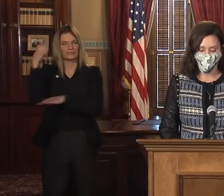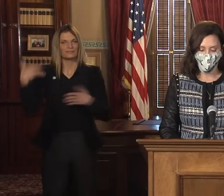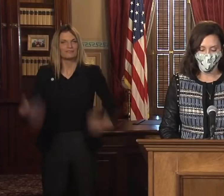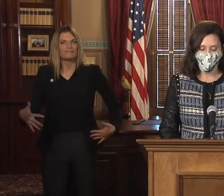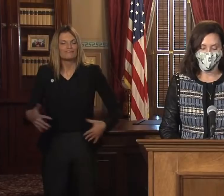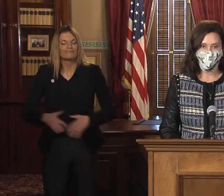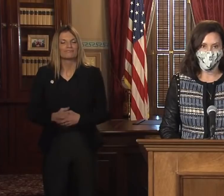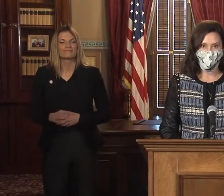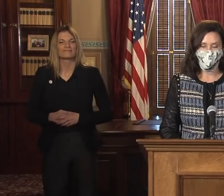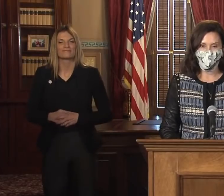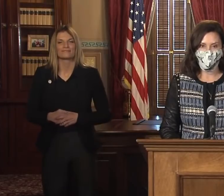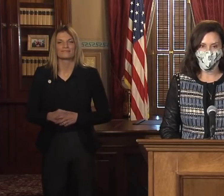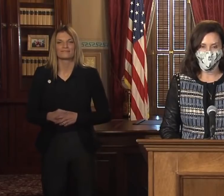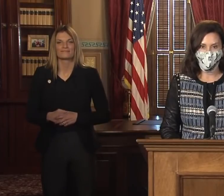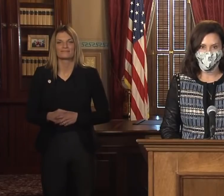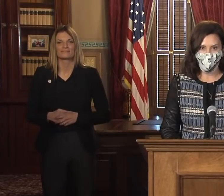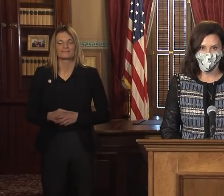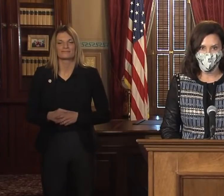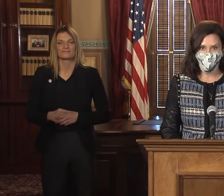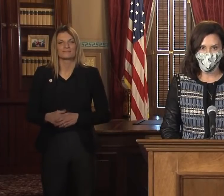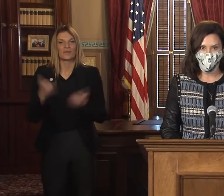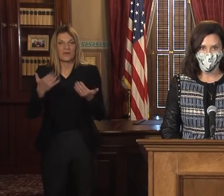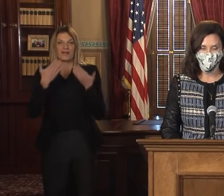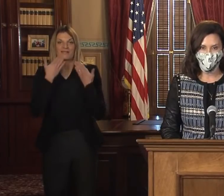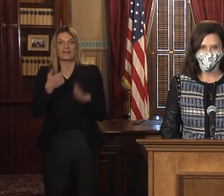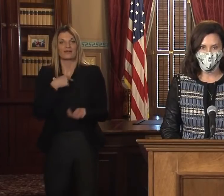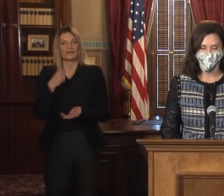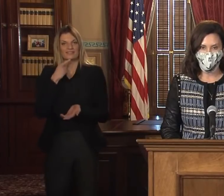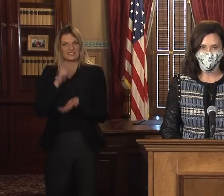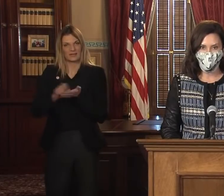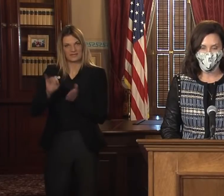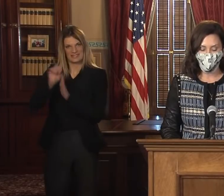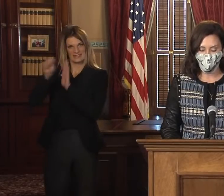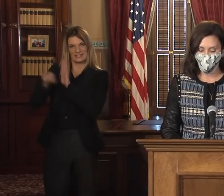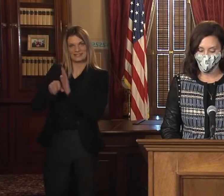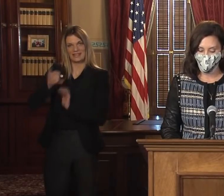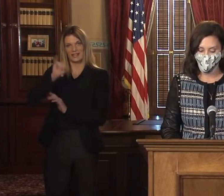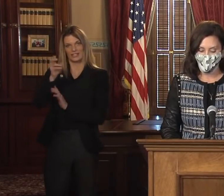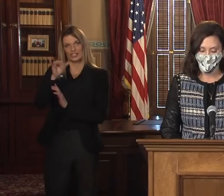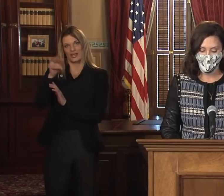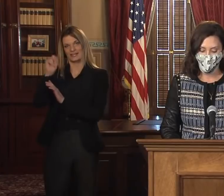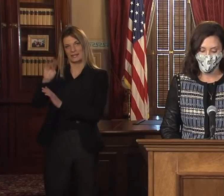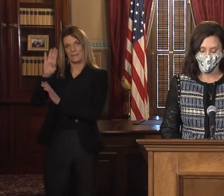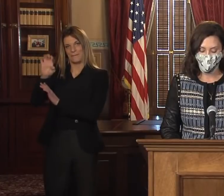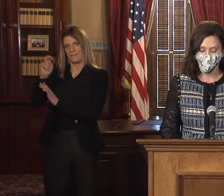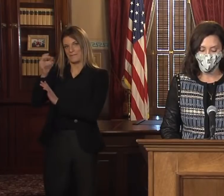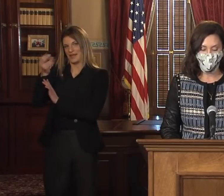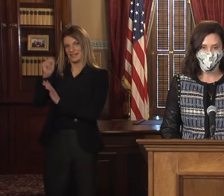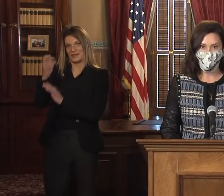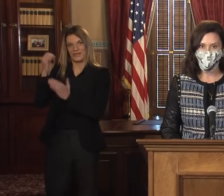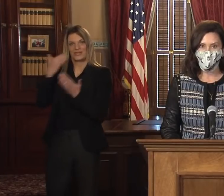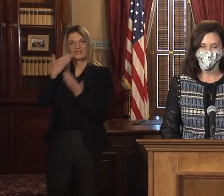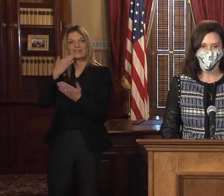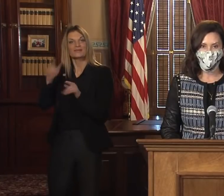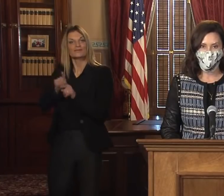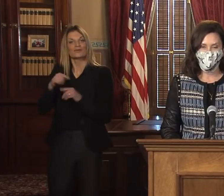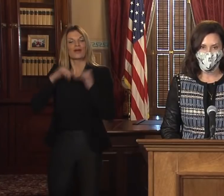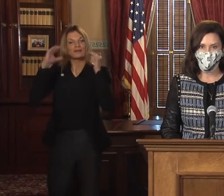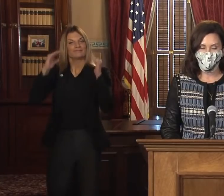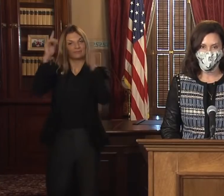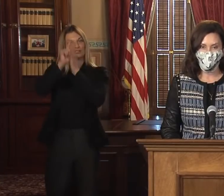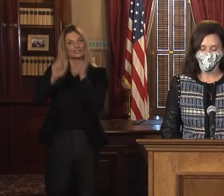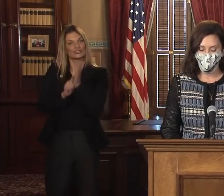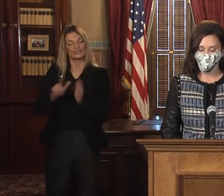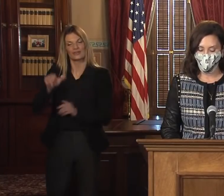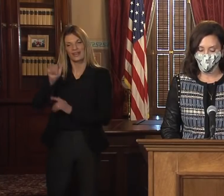On this note, I want to thank our incredible Secretary of State, Jocelyn Benson, our Attorney General,